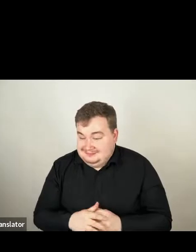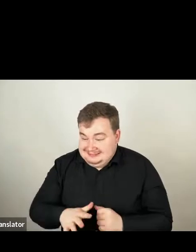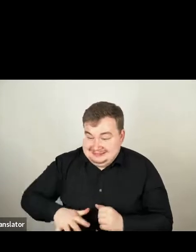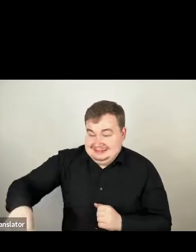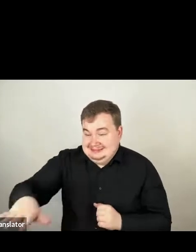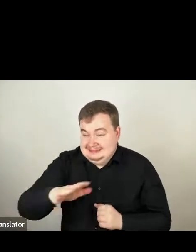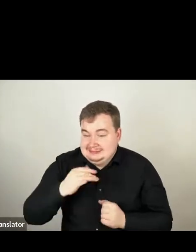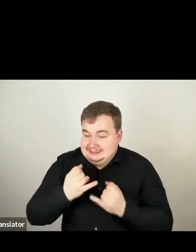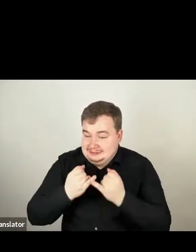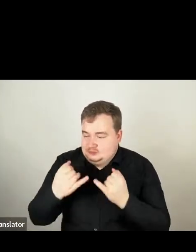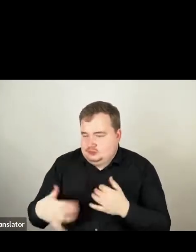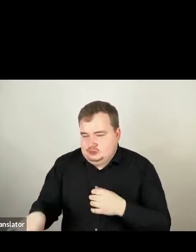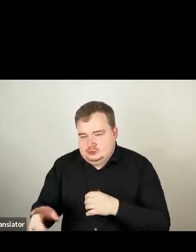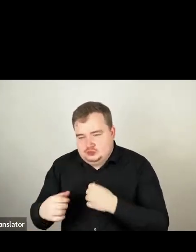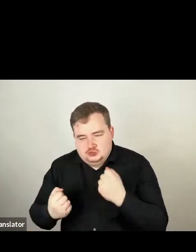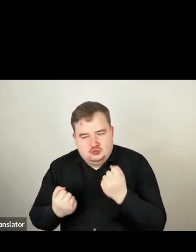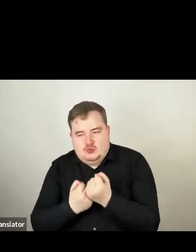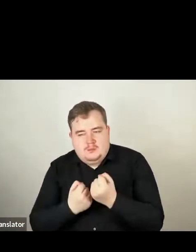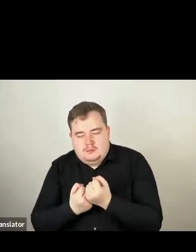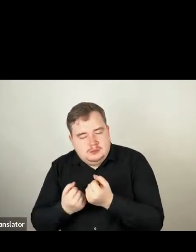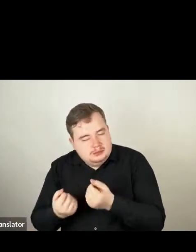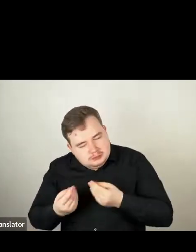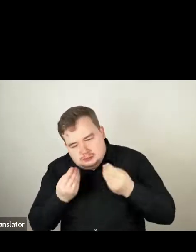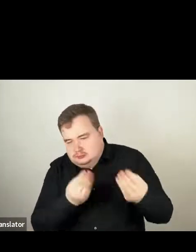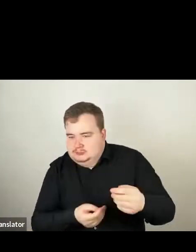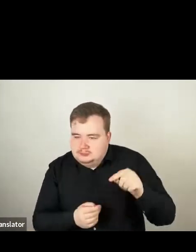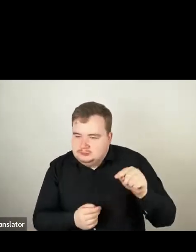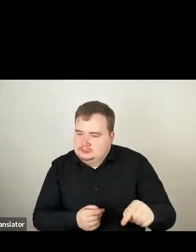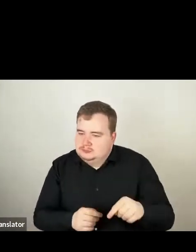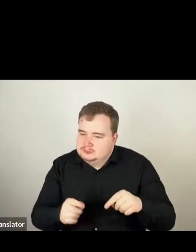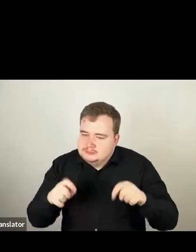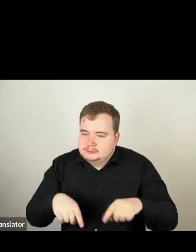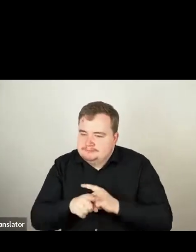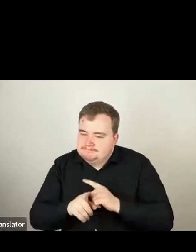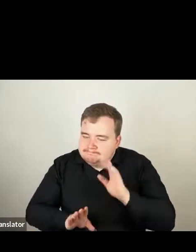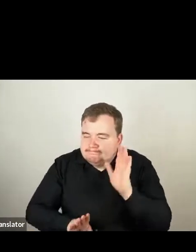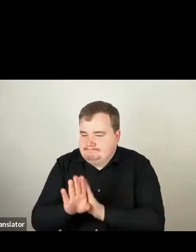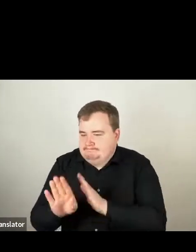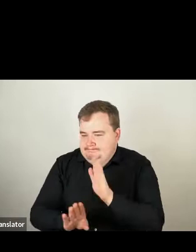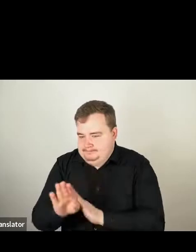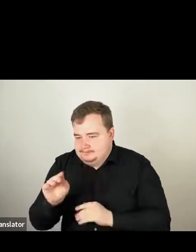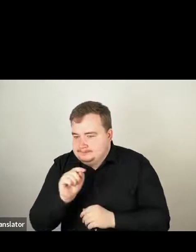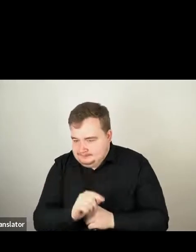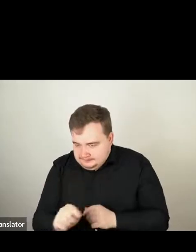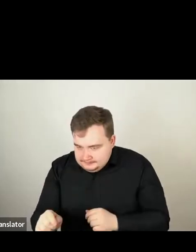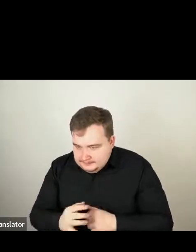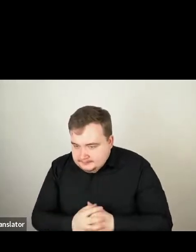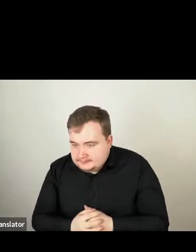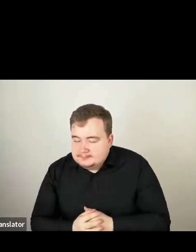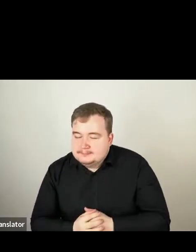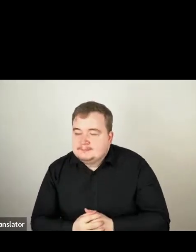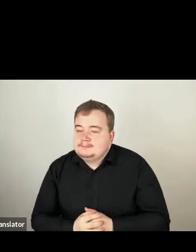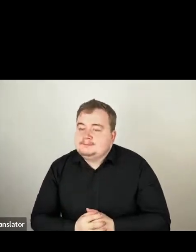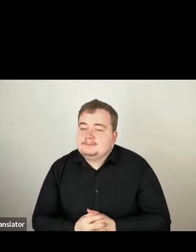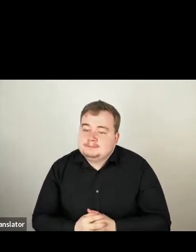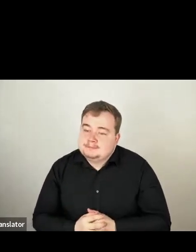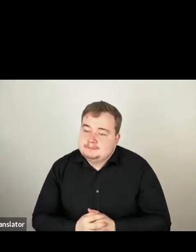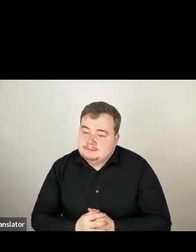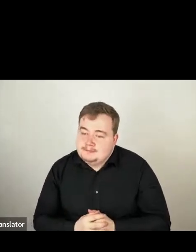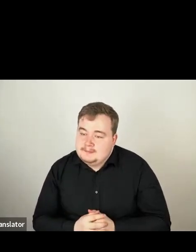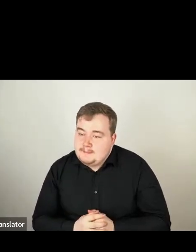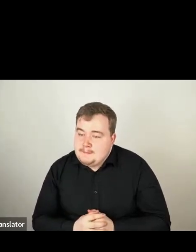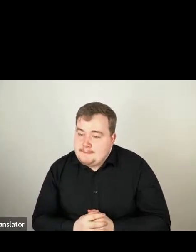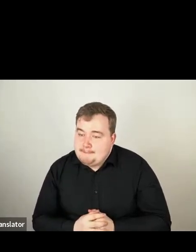transformation. And it is very vital to enable this meaningful participation of women MPs and parliamentary